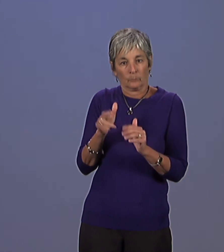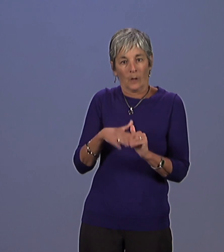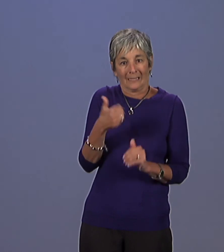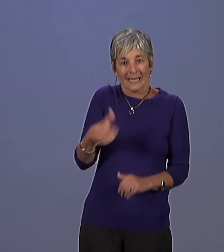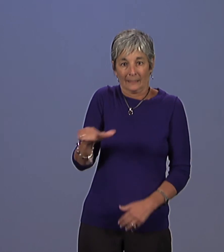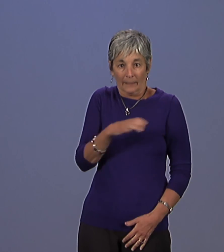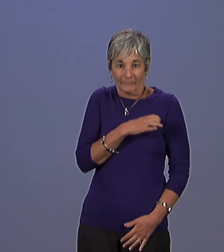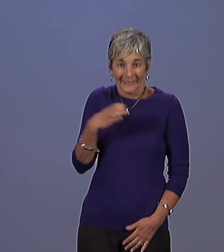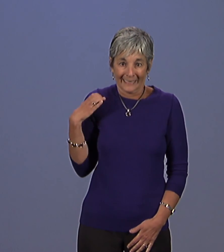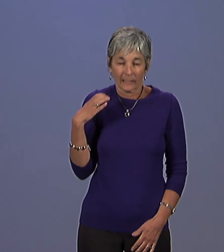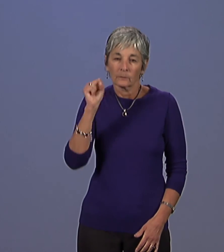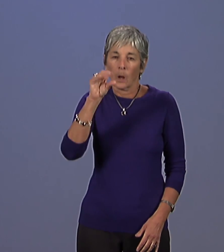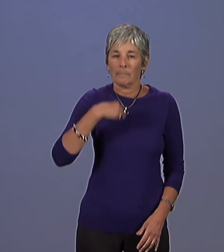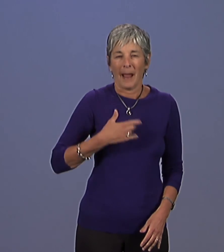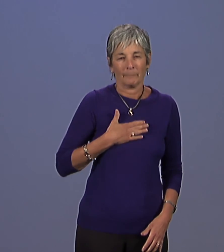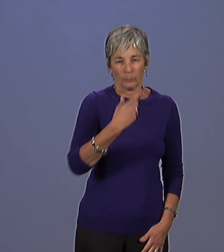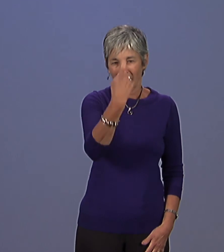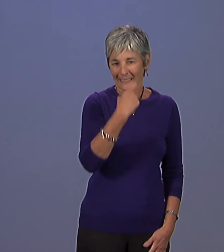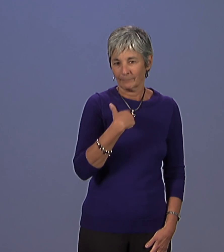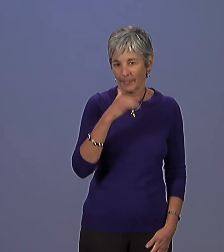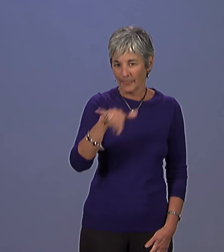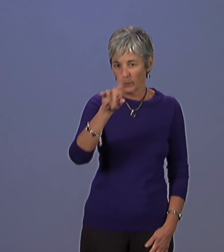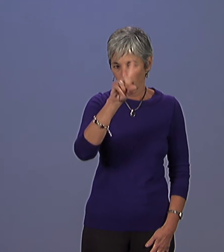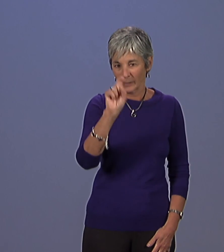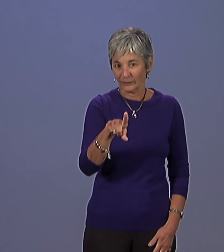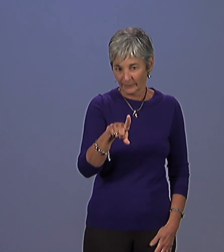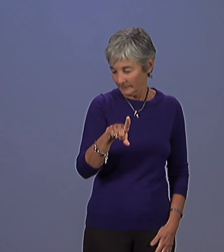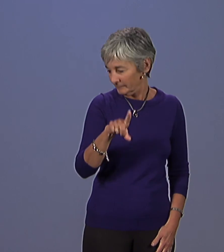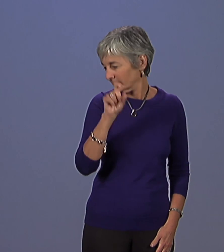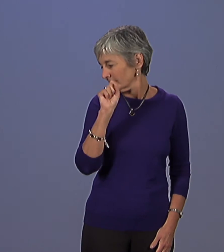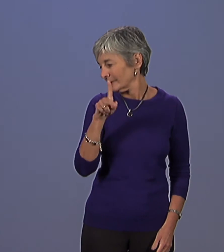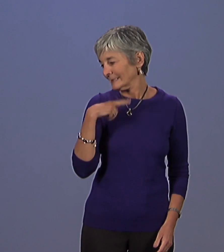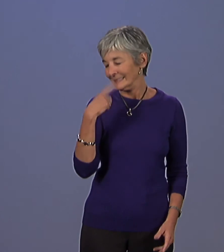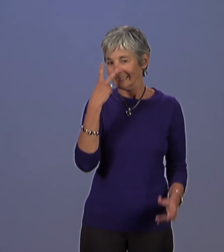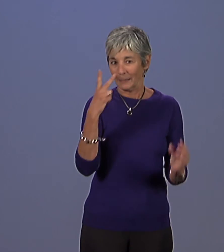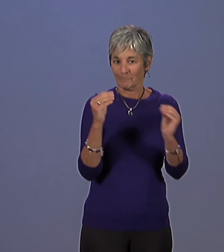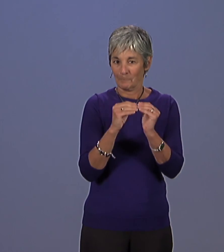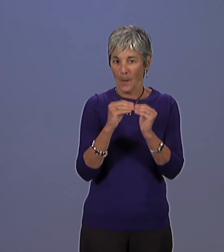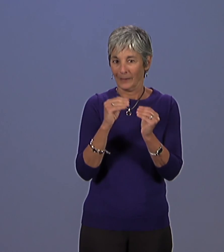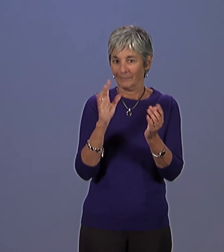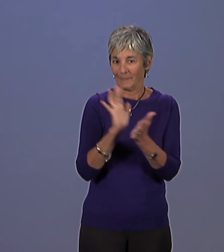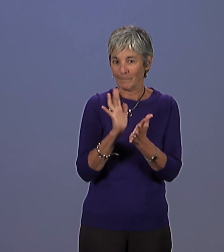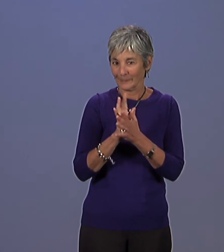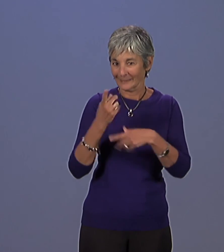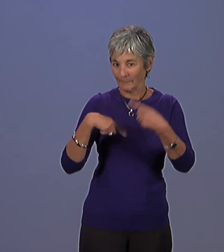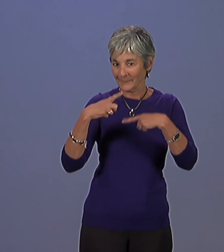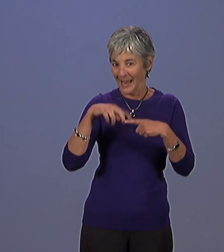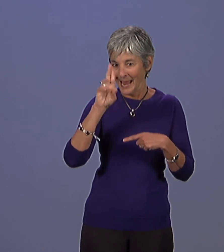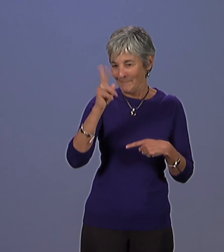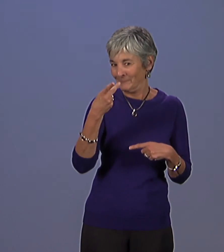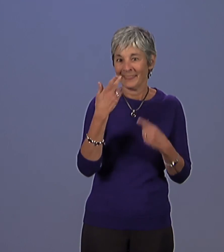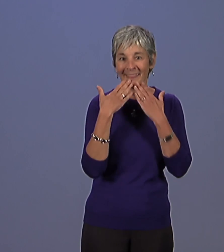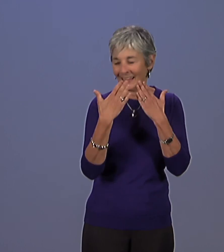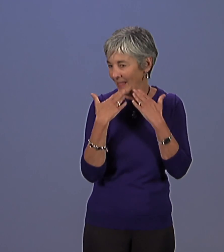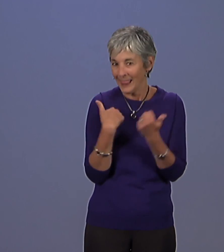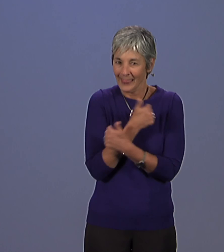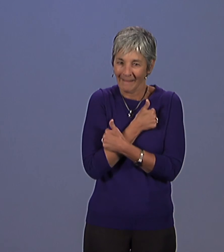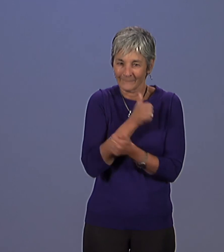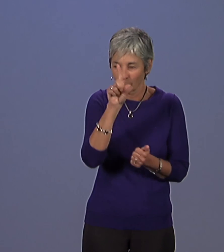deaf representatives on a committee, so I'm glad that you asked that question. Okay, I'm seeing more papers coming in with more questions. Thank you, I love your